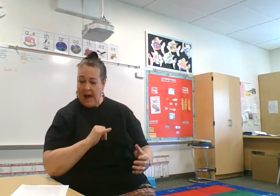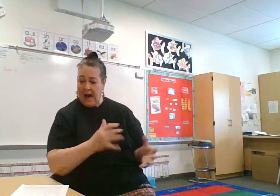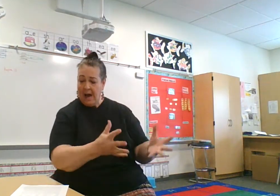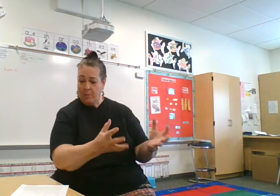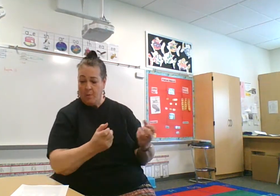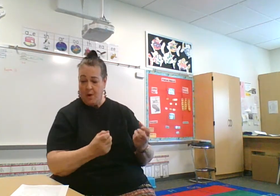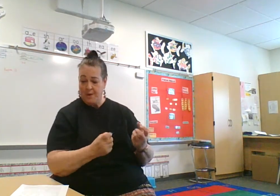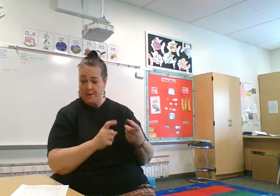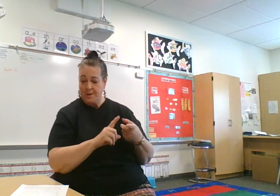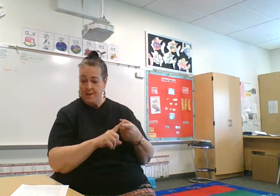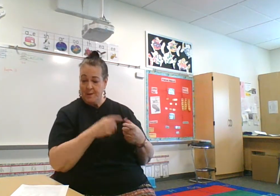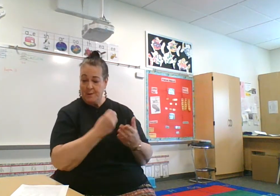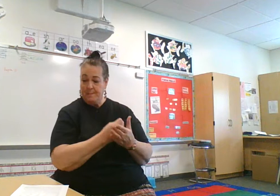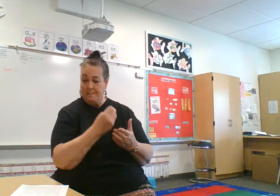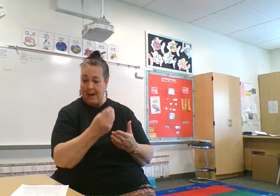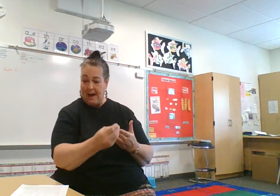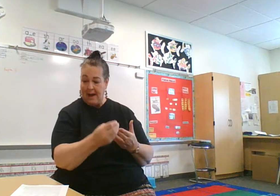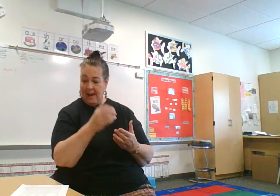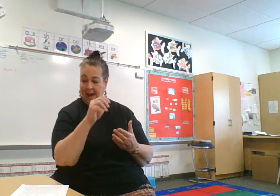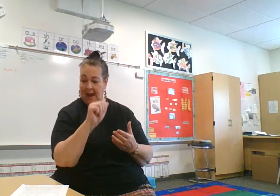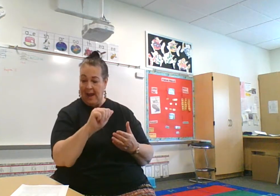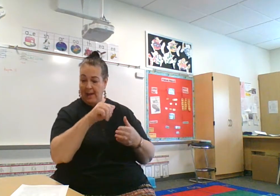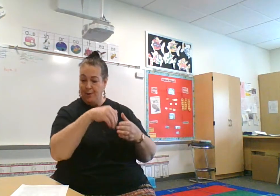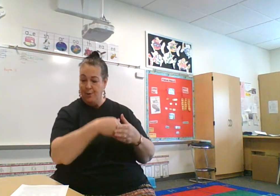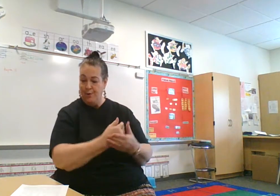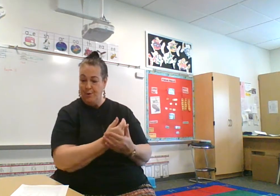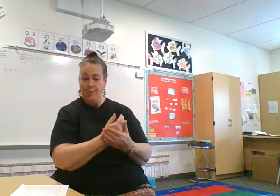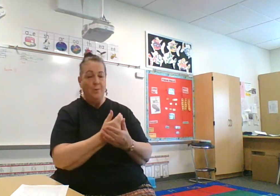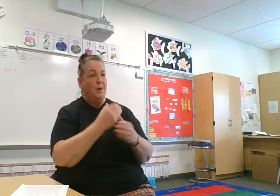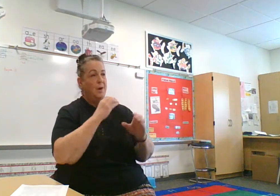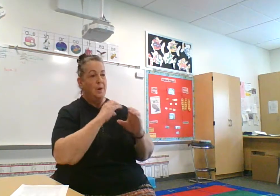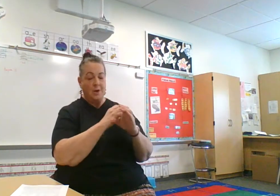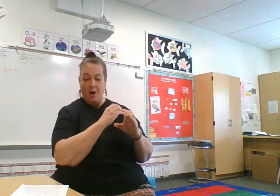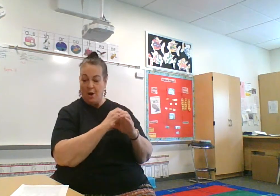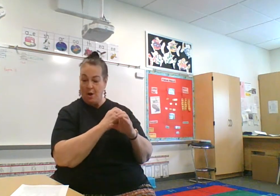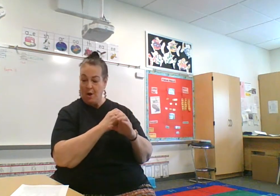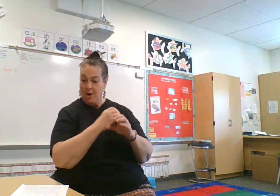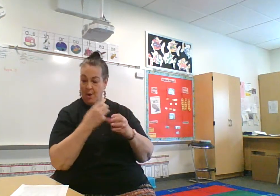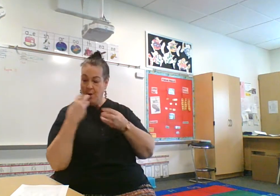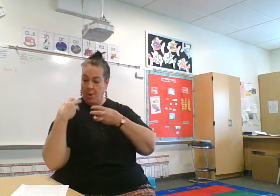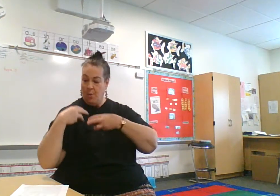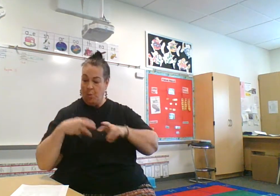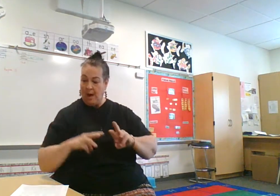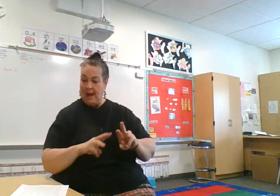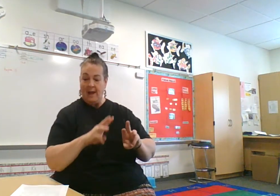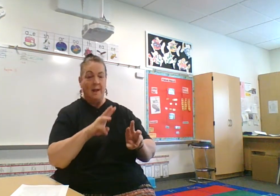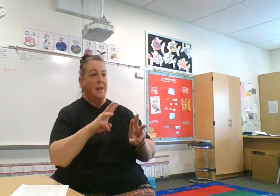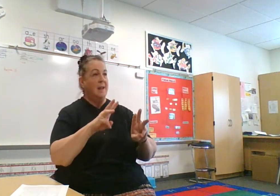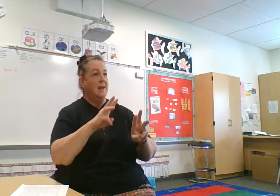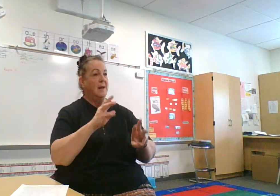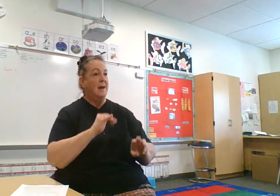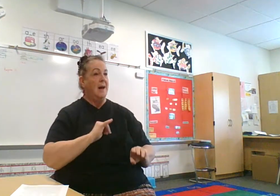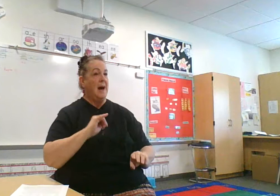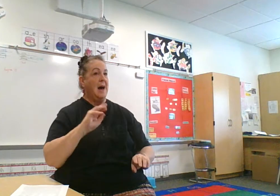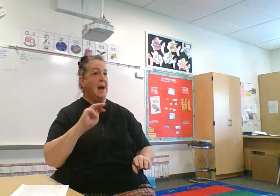I want to buy a new car while